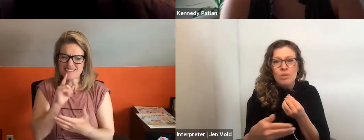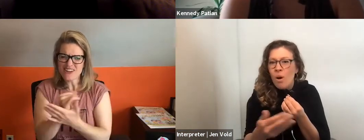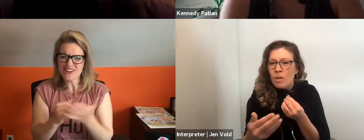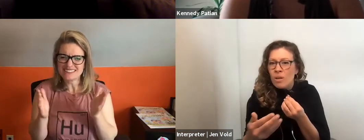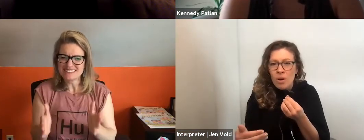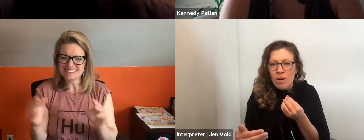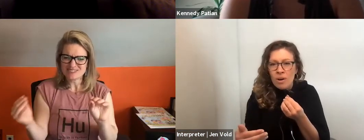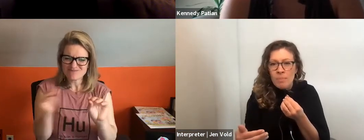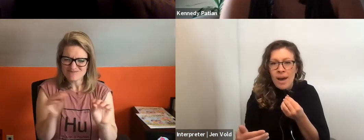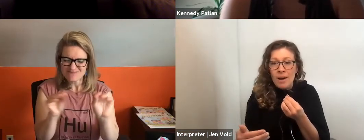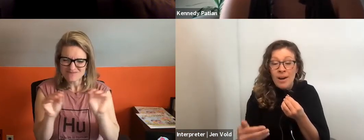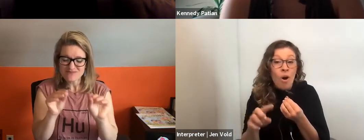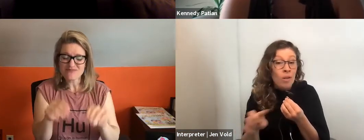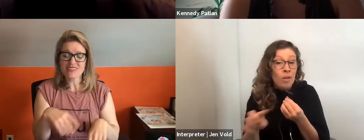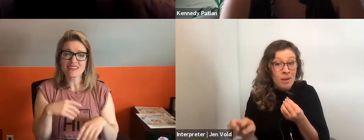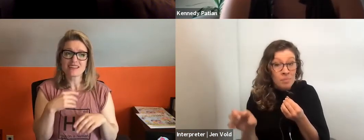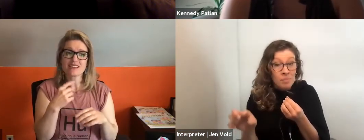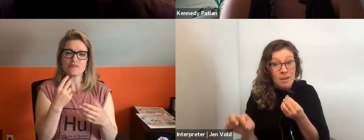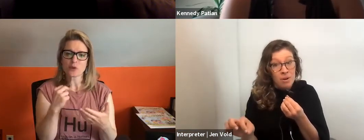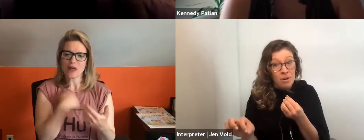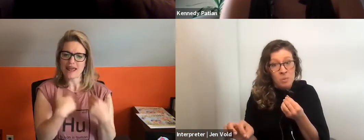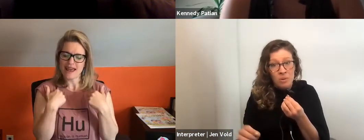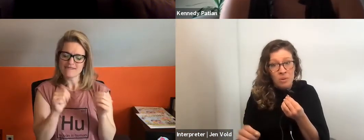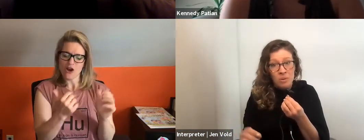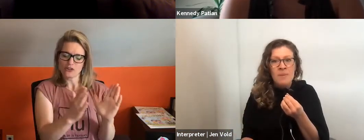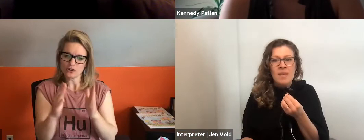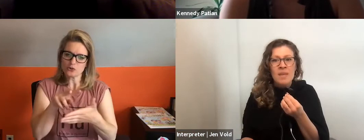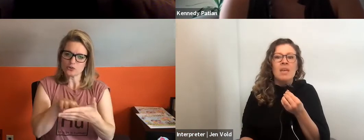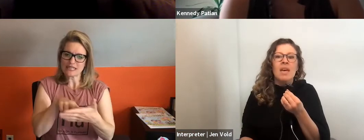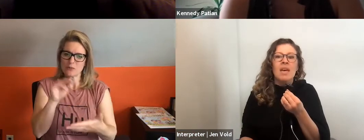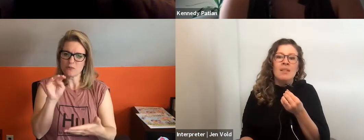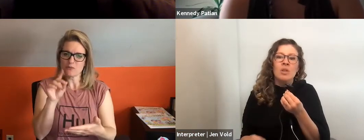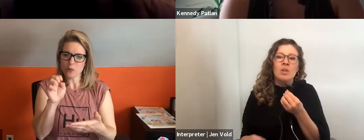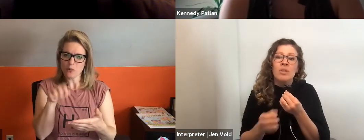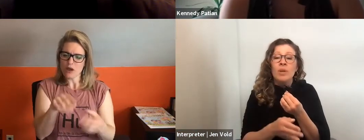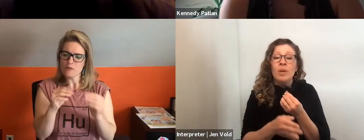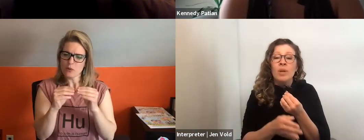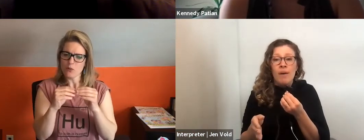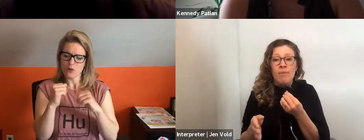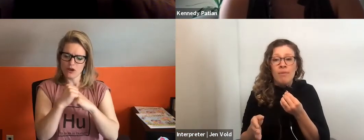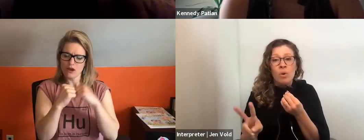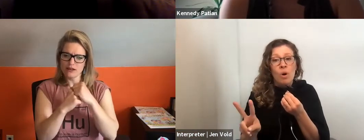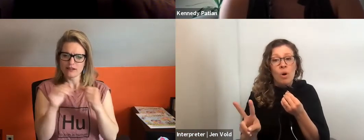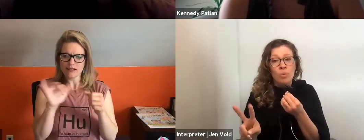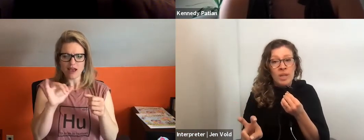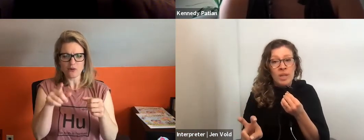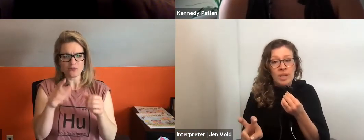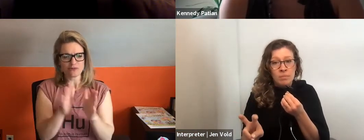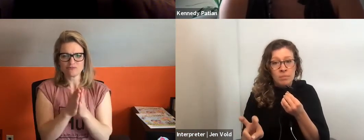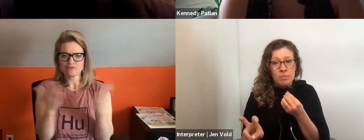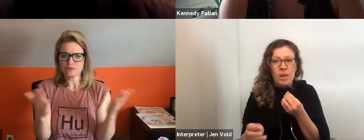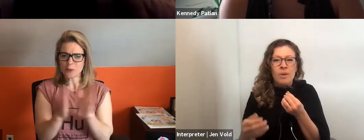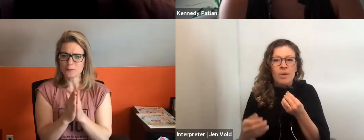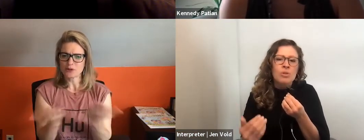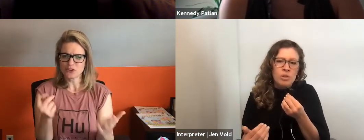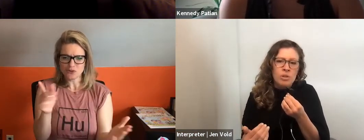So you see all of this art in the background. All of that's done by deaf artists, by the way. And then we also have a mode called